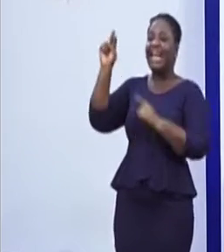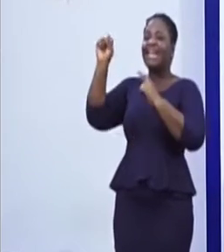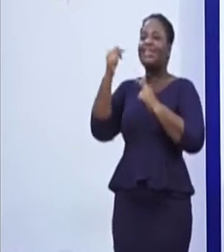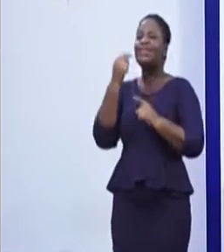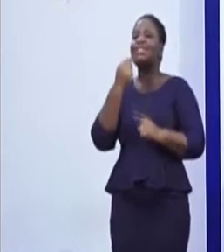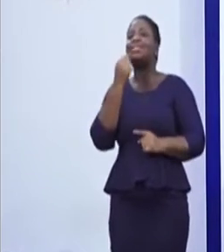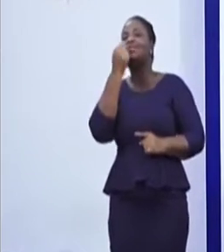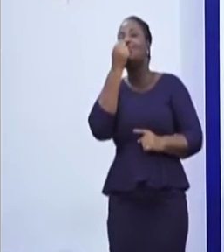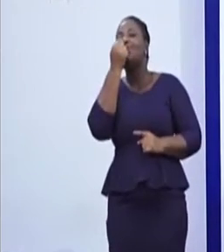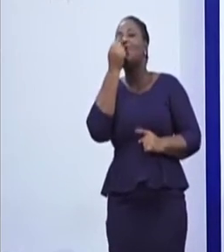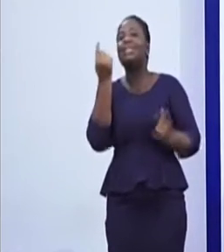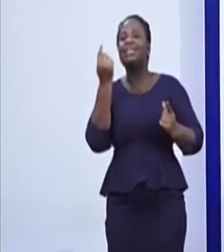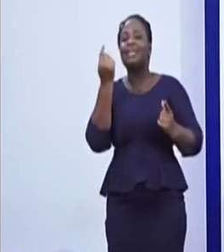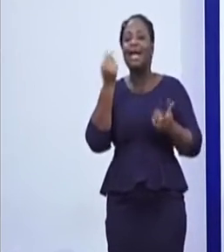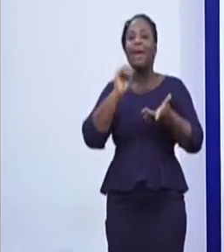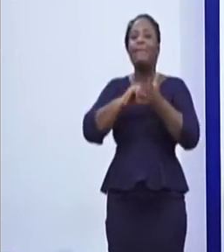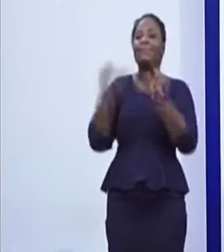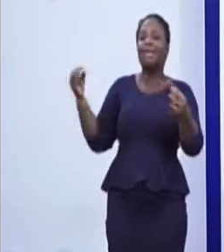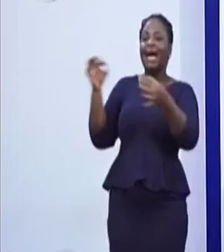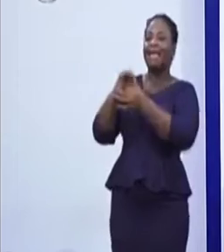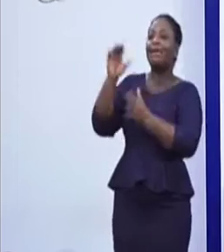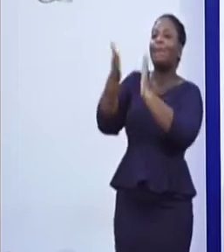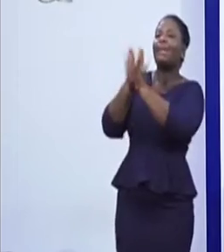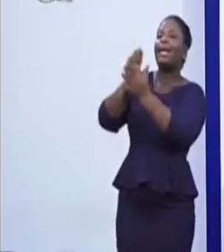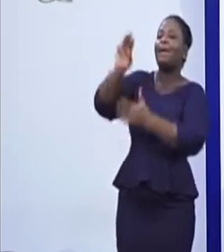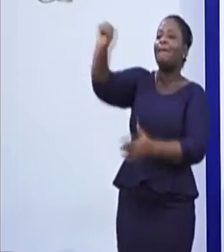Avoid touching men. It's a catchy acronym.